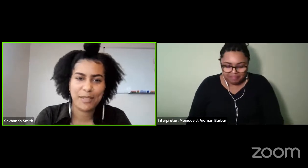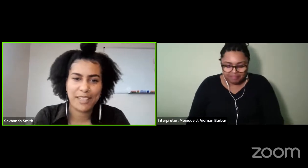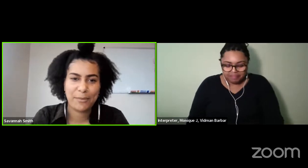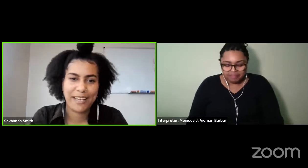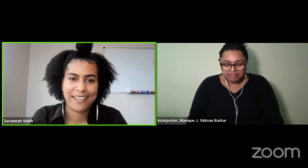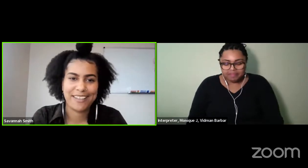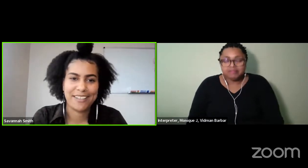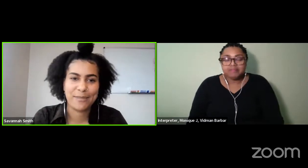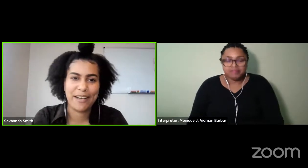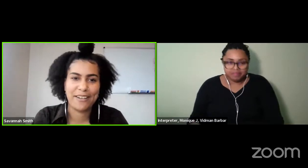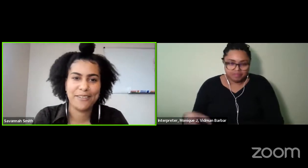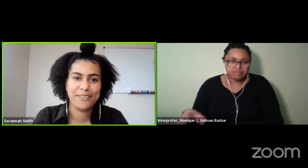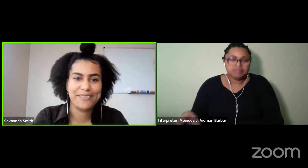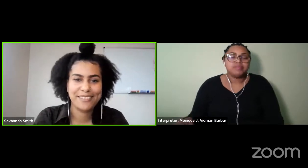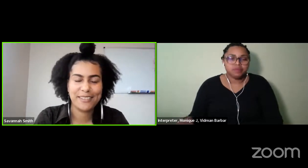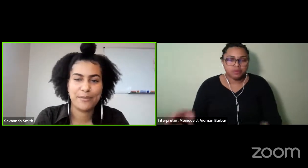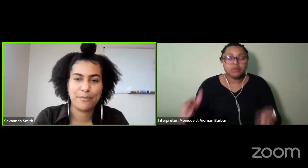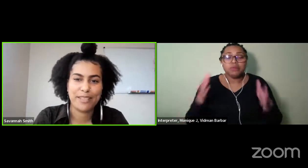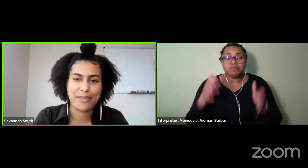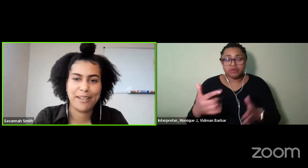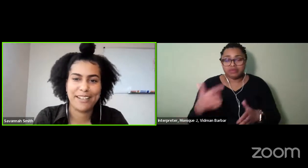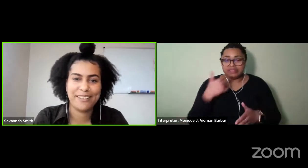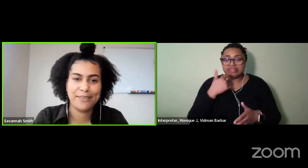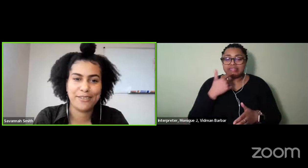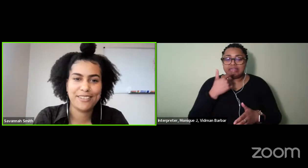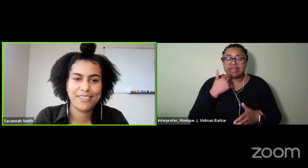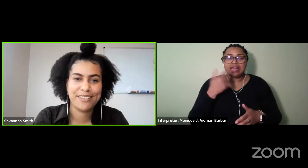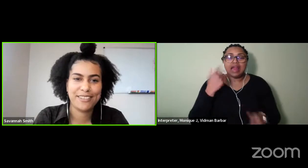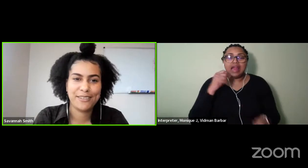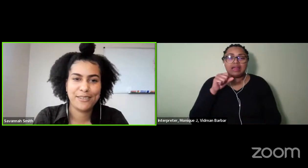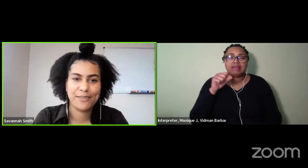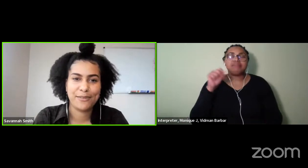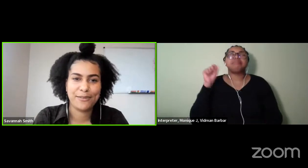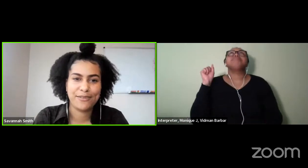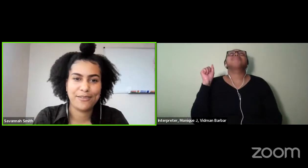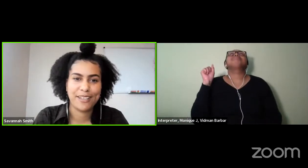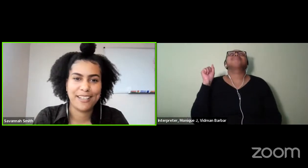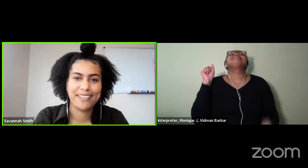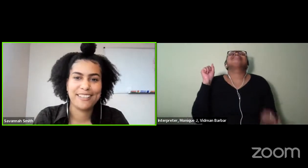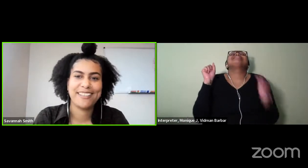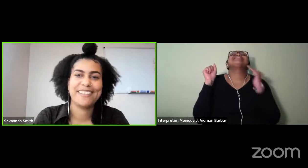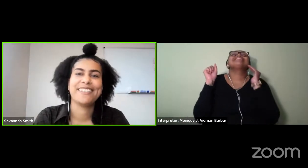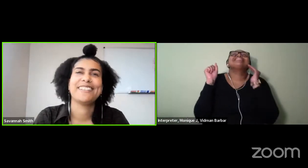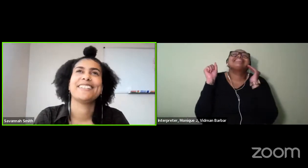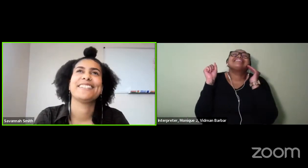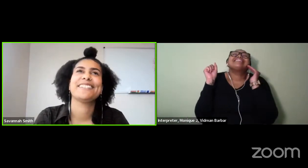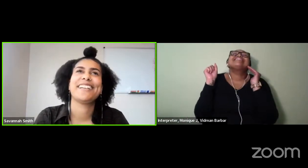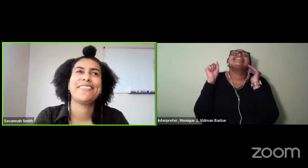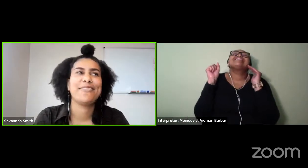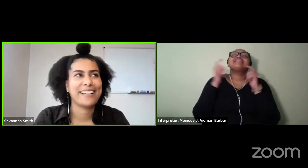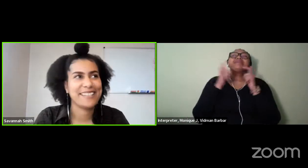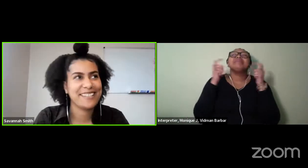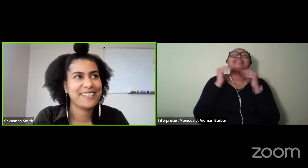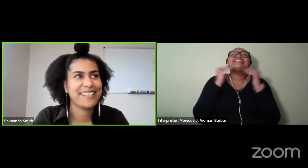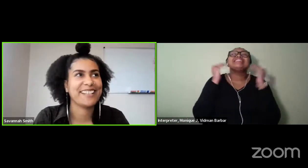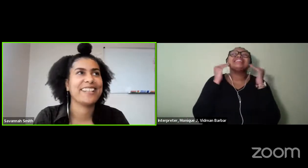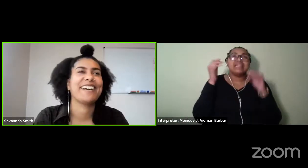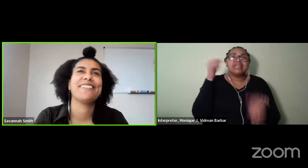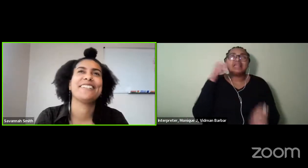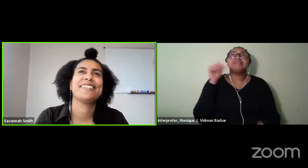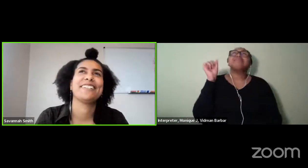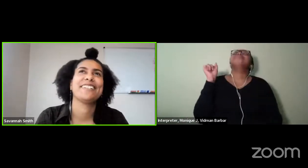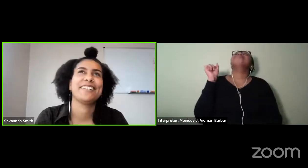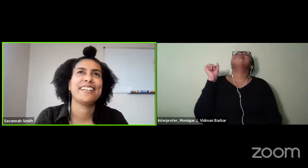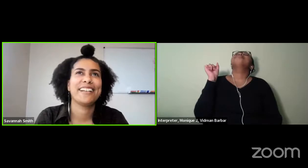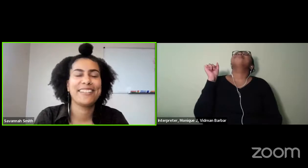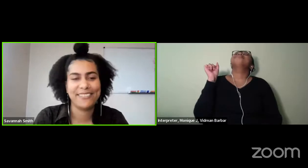I tilt my head back and smile, big smiles, right? The tilt the head back is interesting. Like